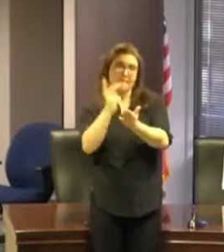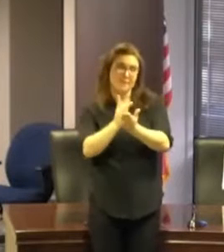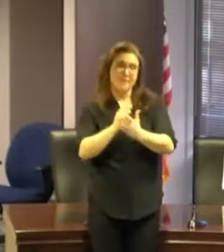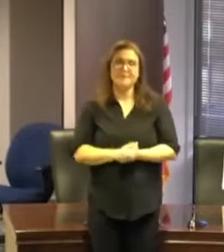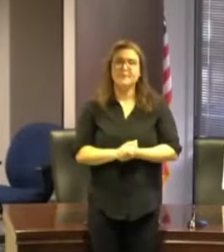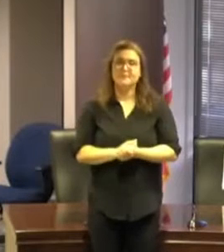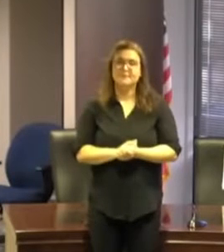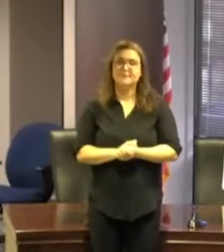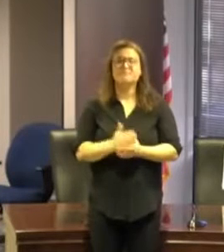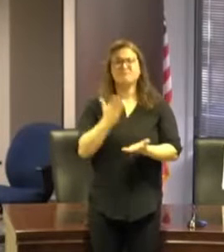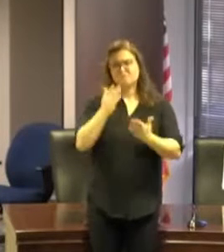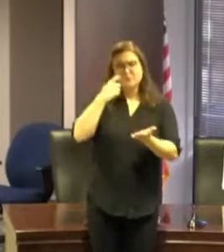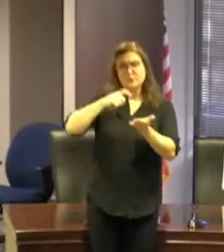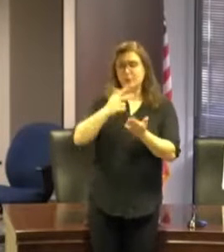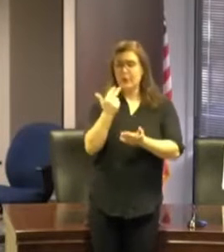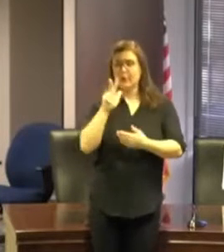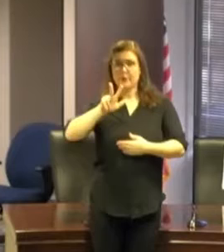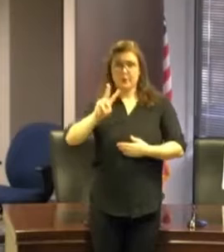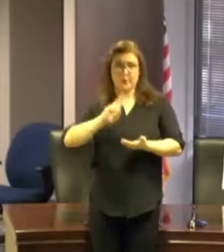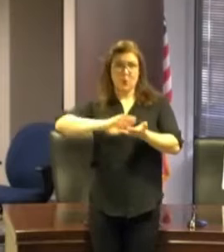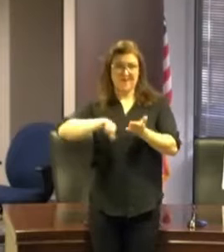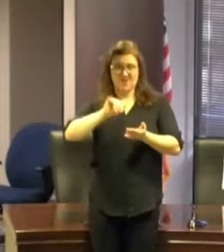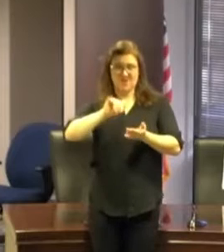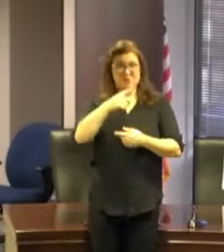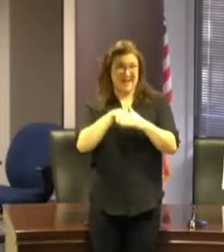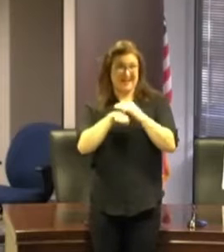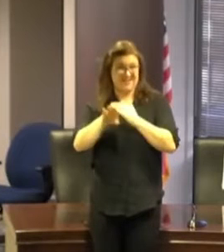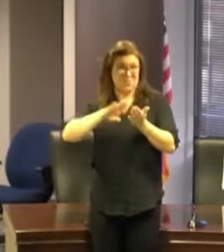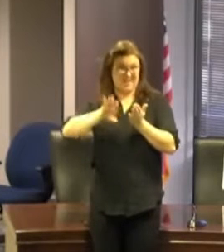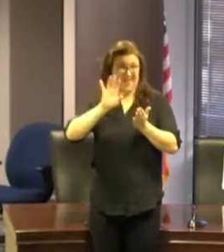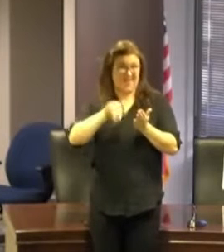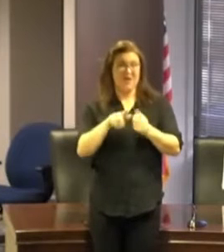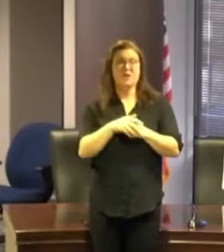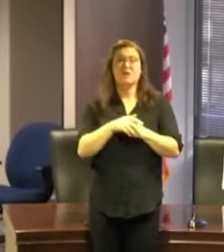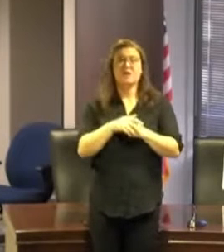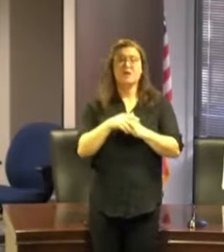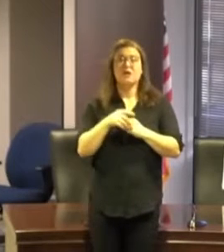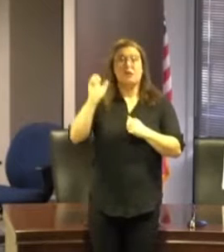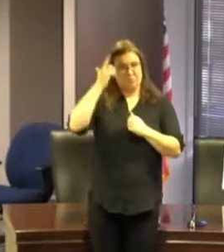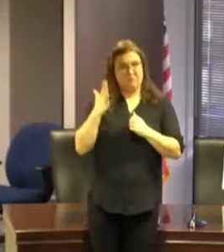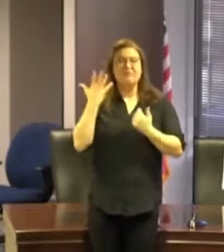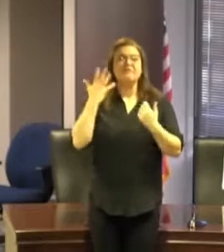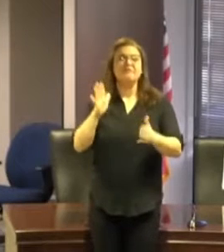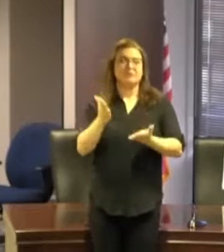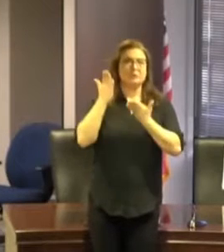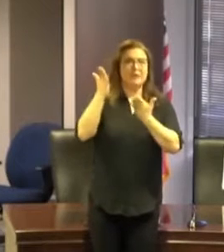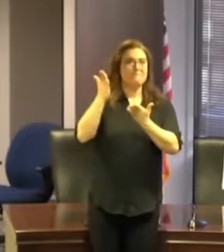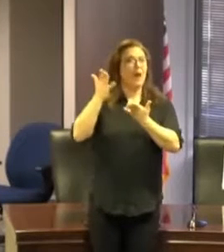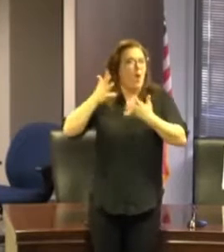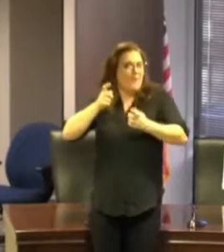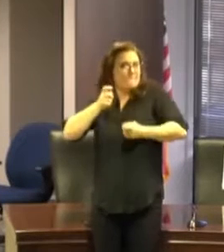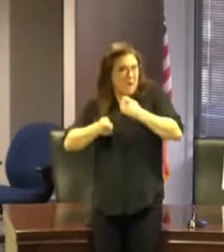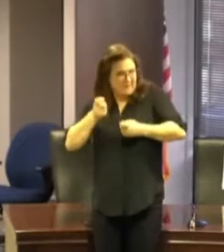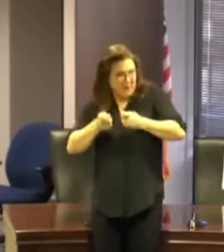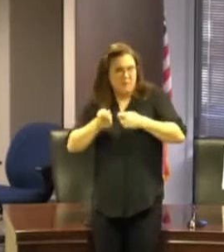the 1332 waiver, the Georgia Access waiver, the governor did submit a modified 1332 application